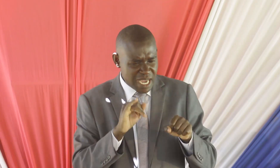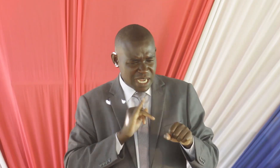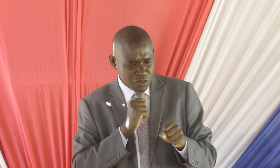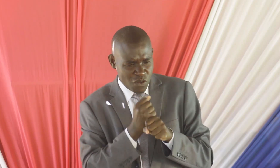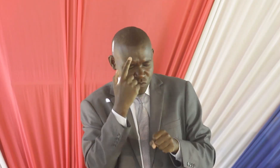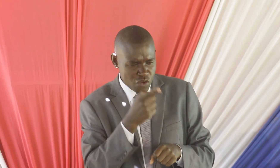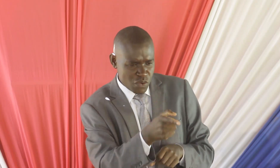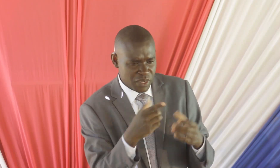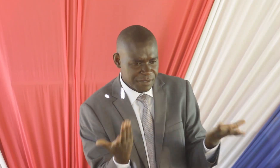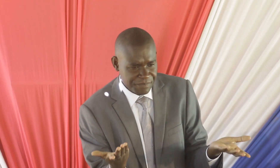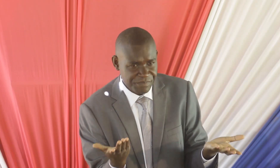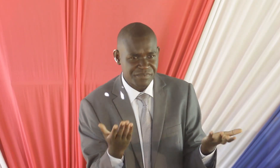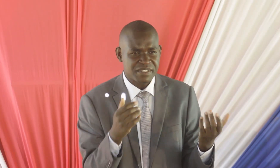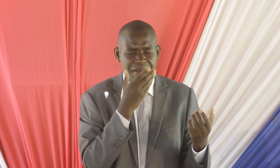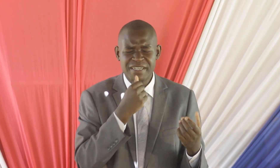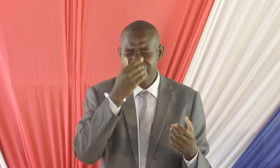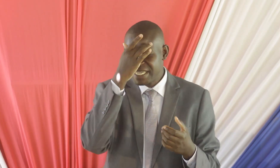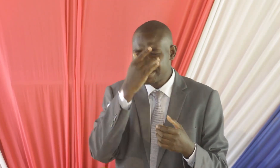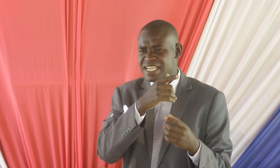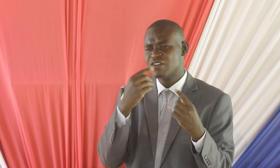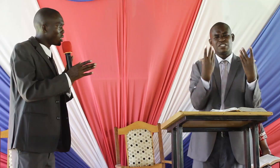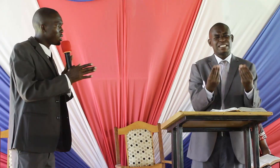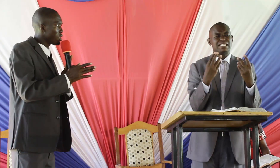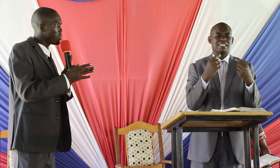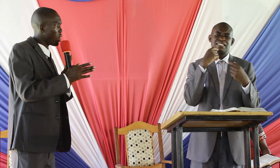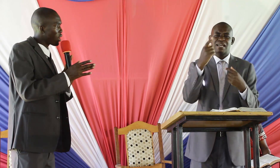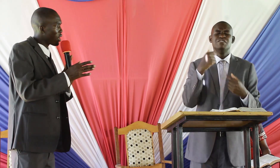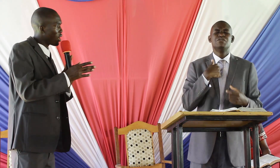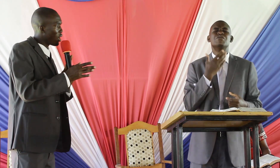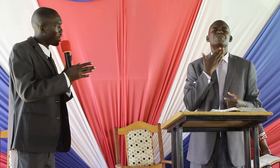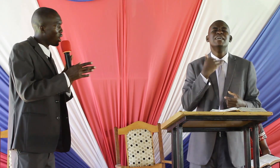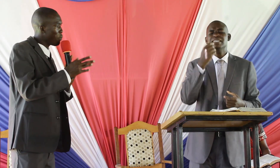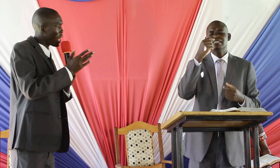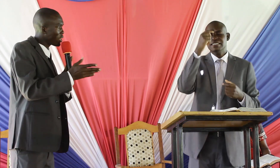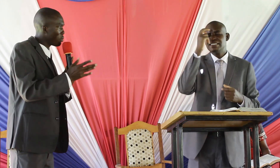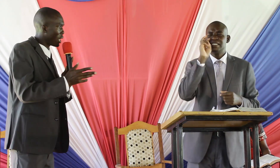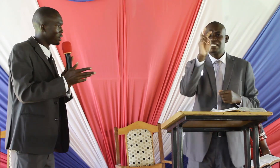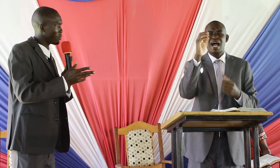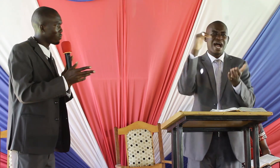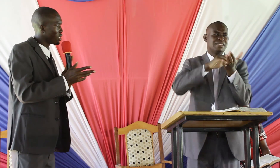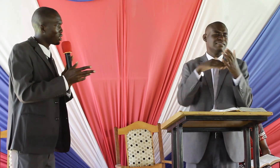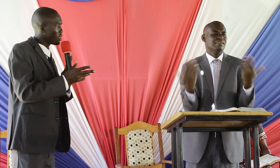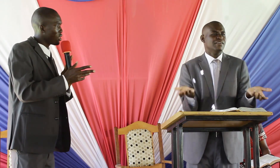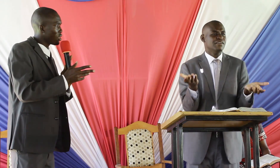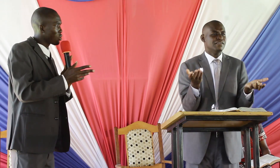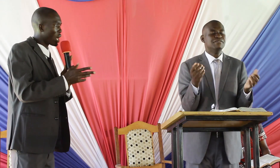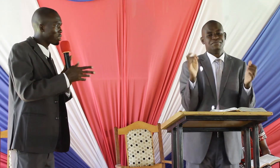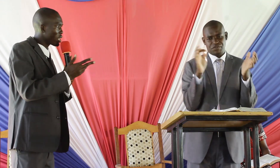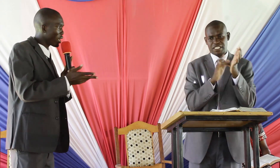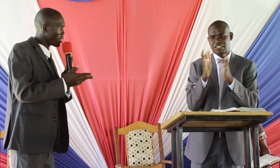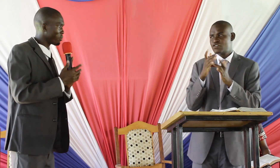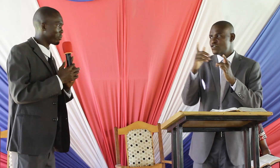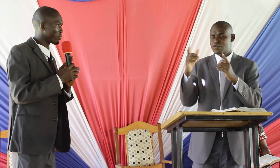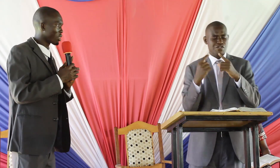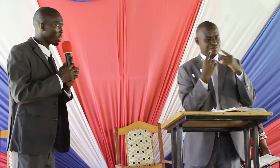and asked, what do you want? You are a blind man. You can't